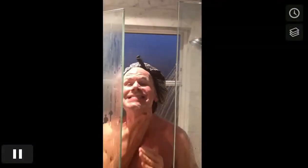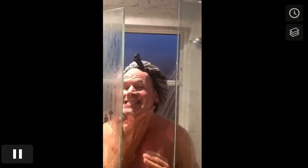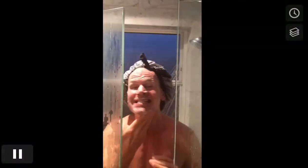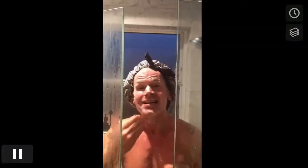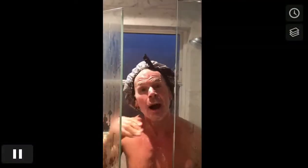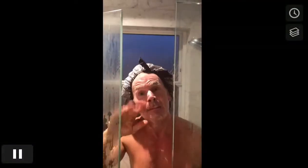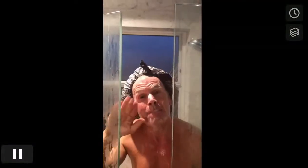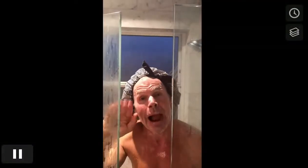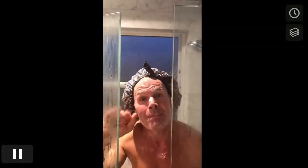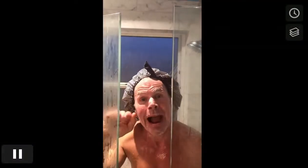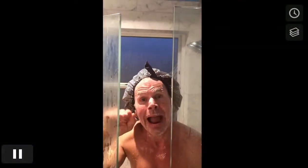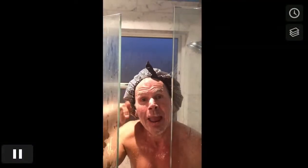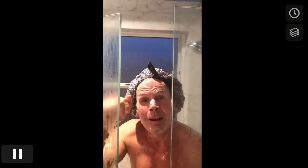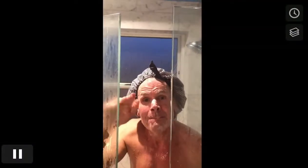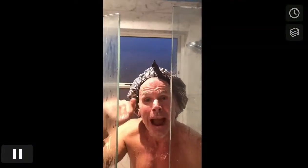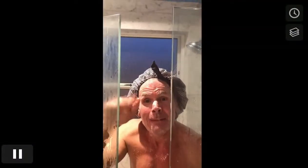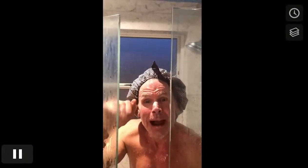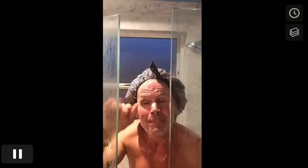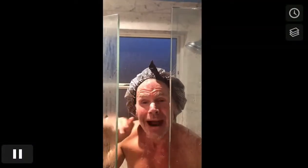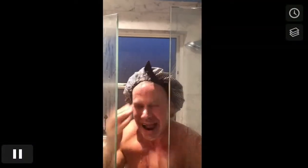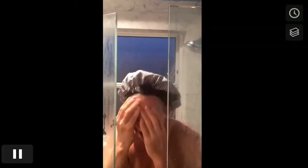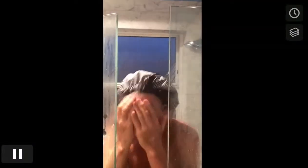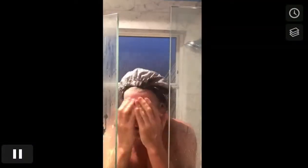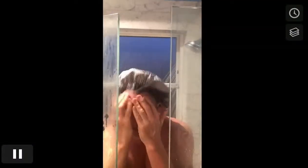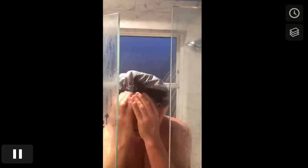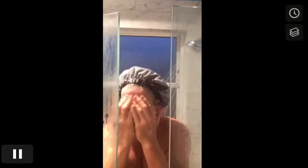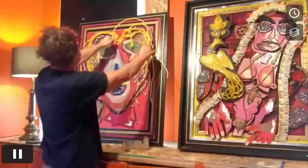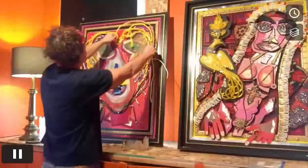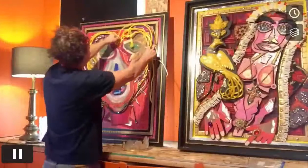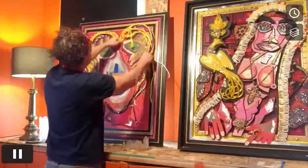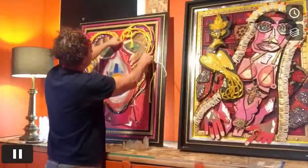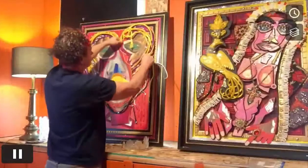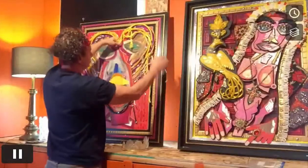Bye. Bye-bye. Bye-bye-bye-bye.